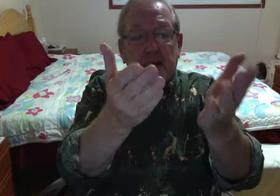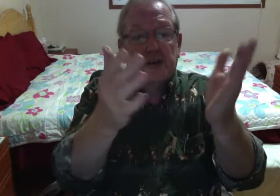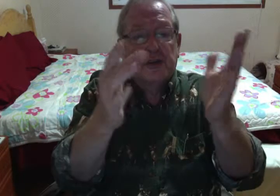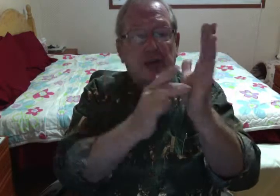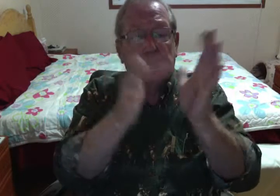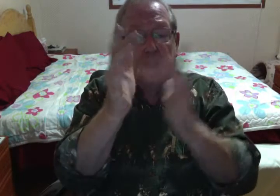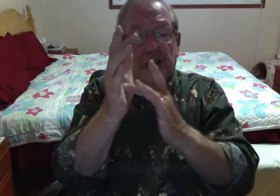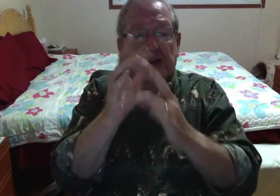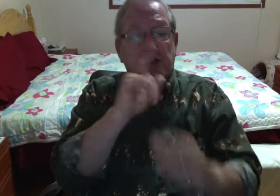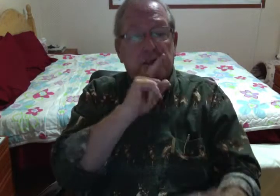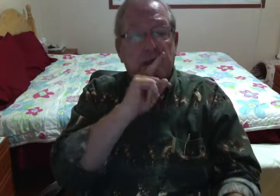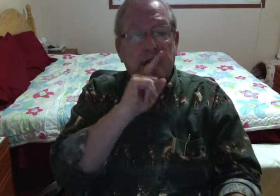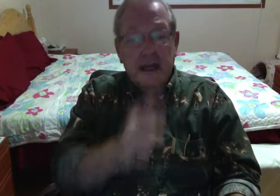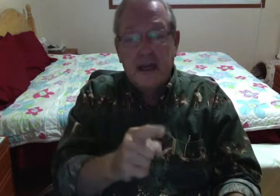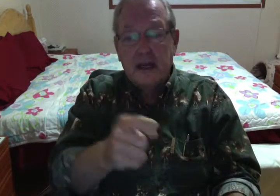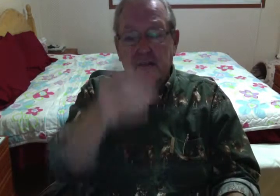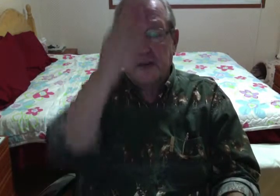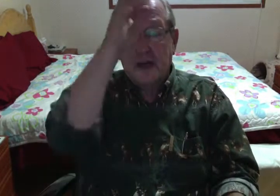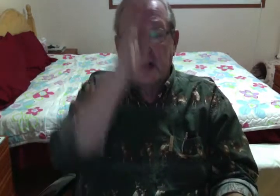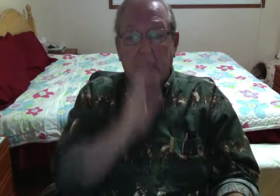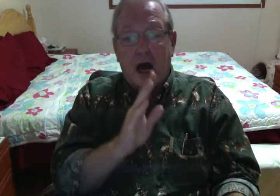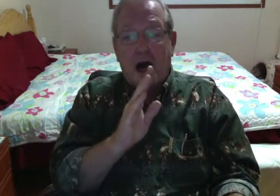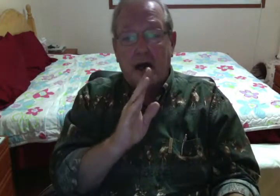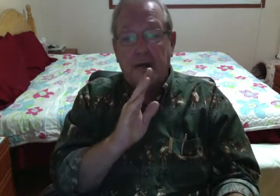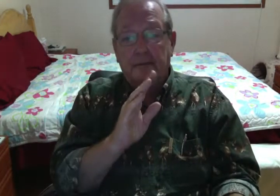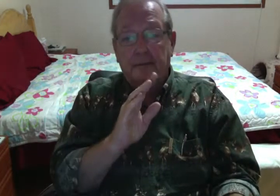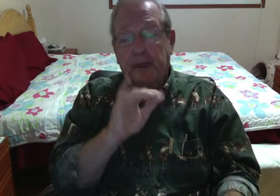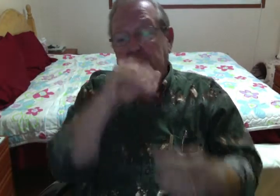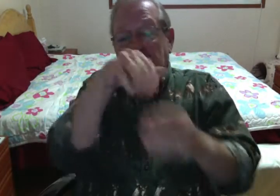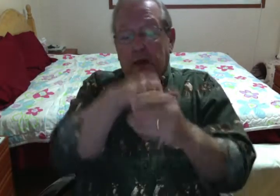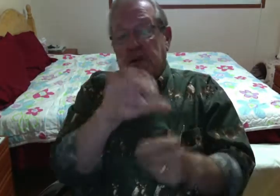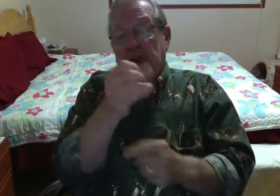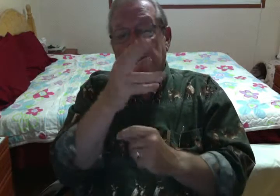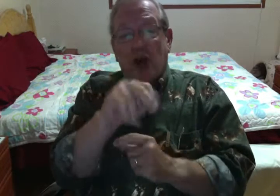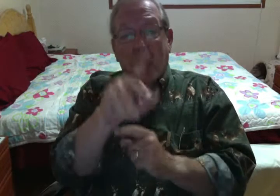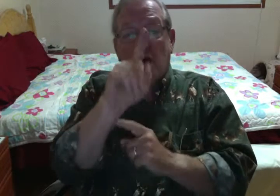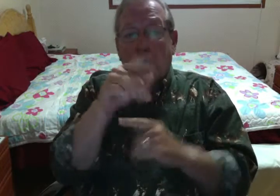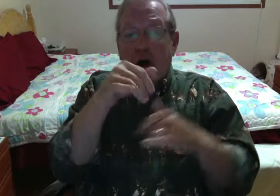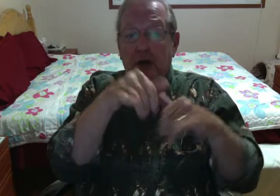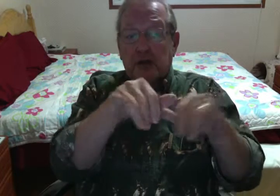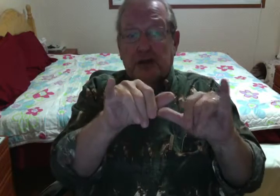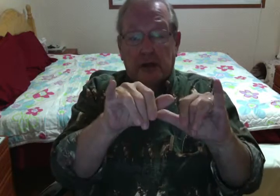that Jesus is God. It was in John 1 still,